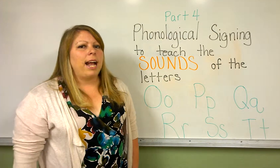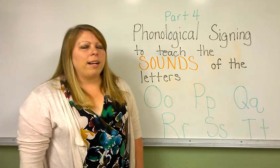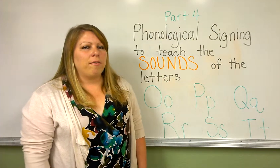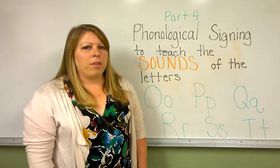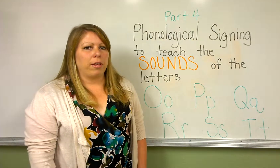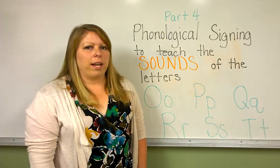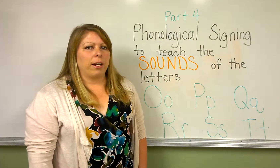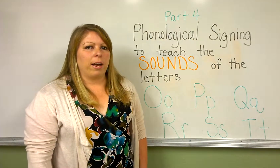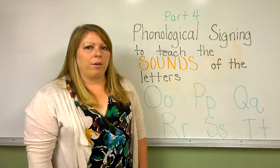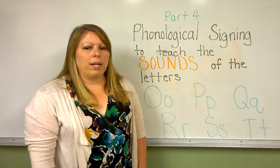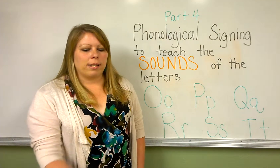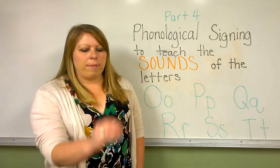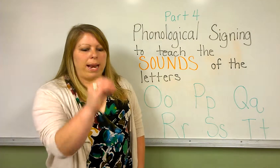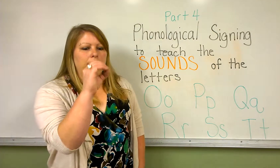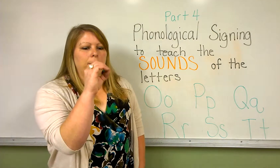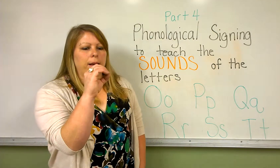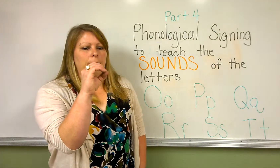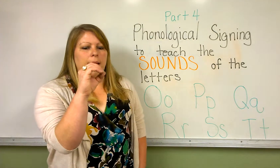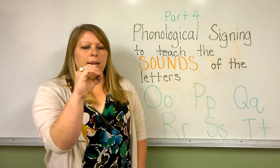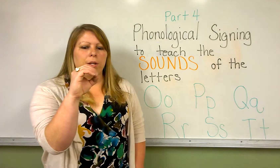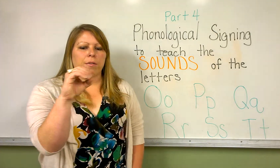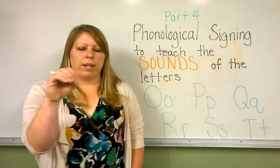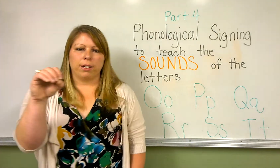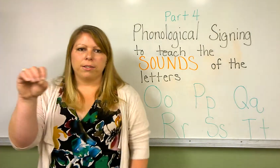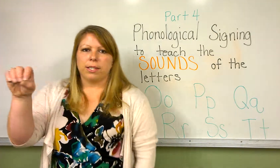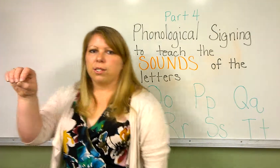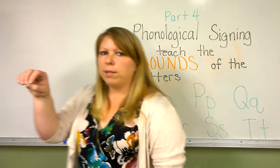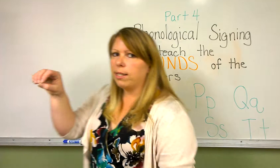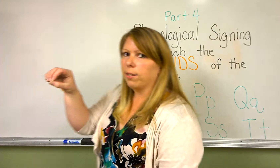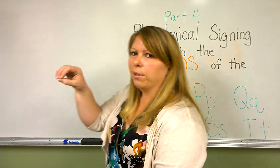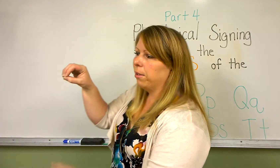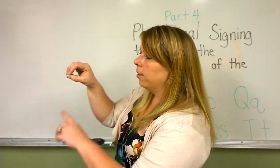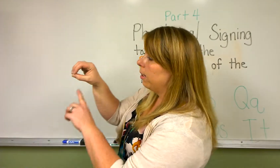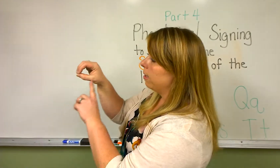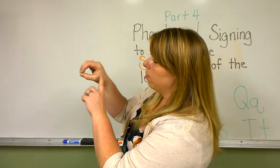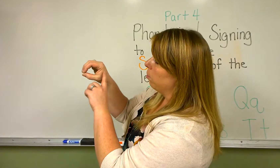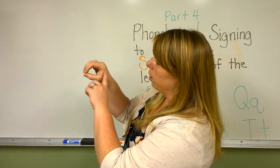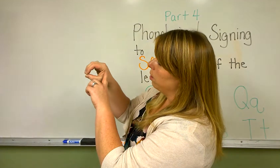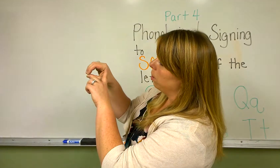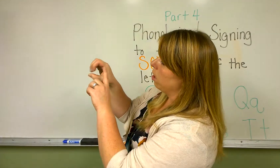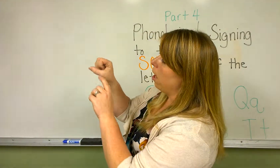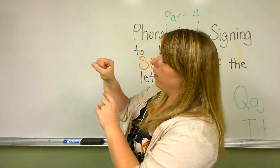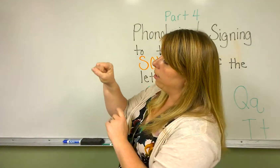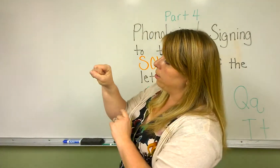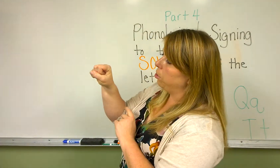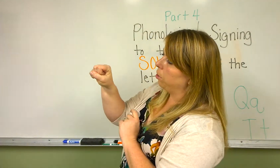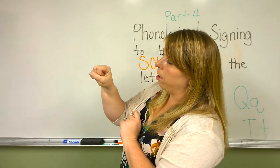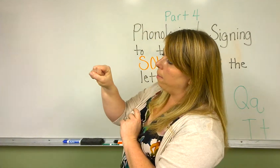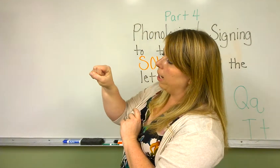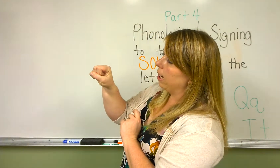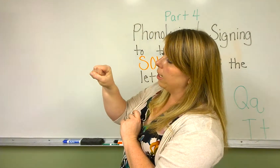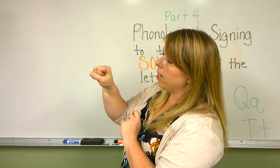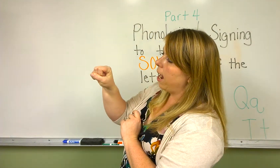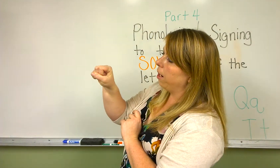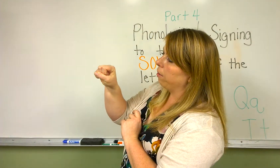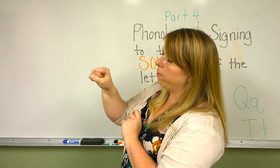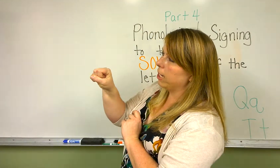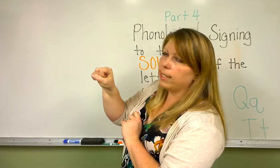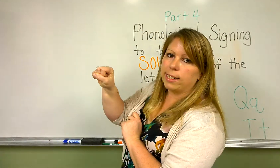sign for the letter O is made by making your fingers into a circle. It's important to not let children make the entire fist because